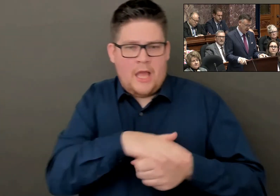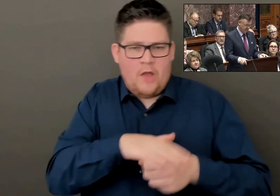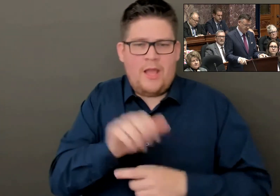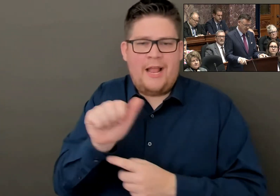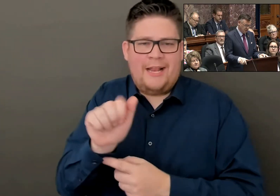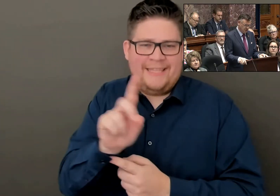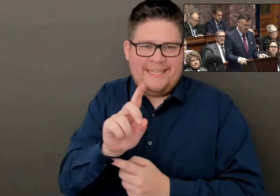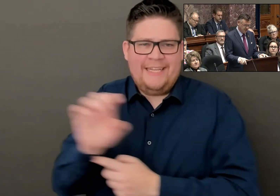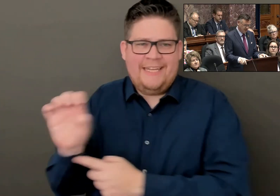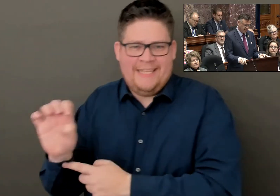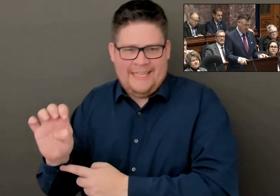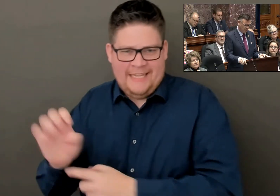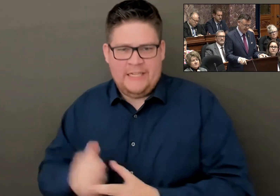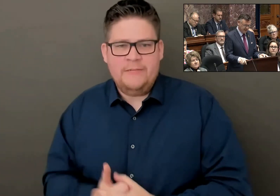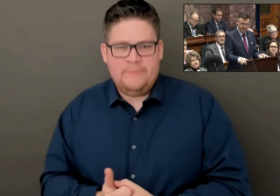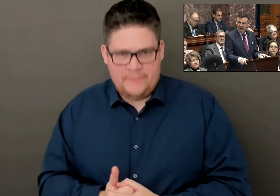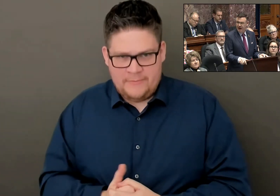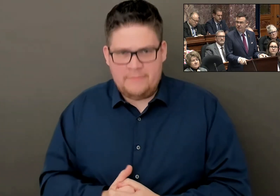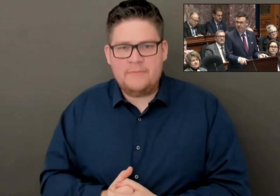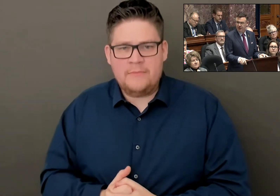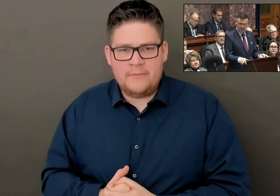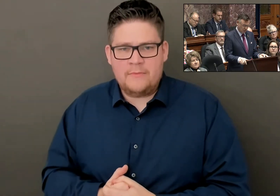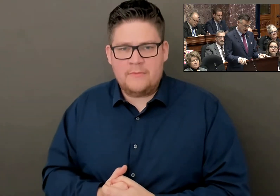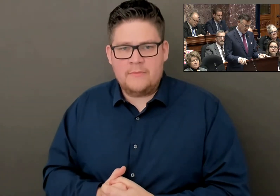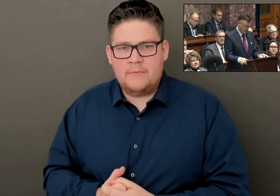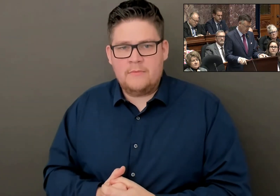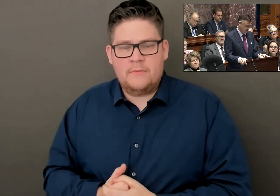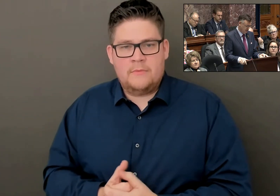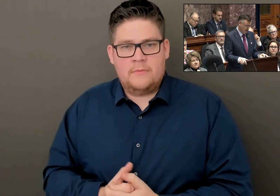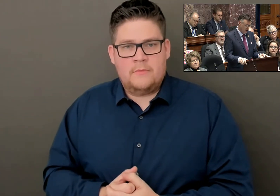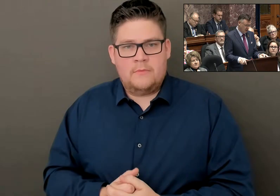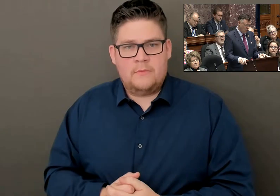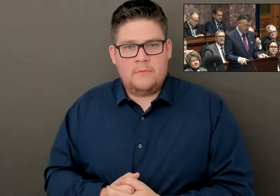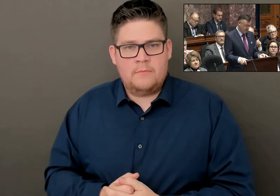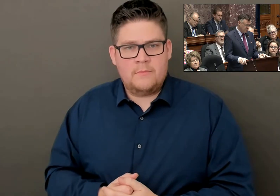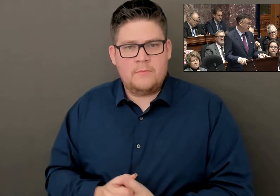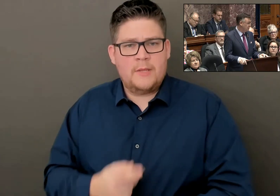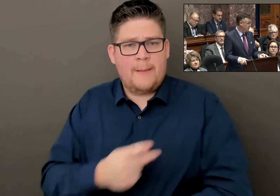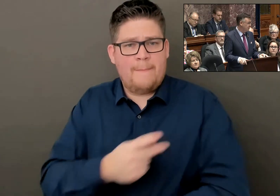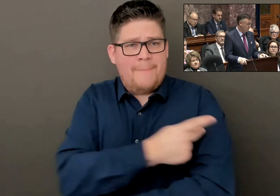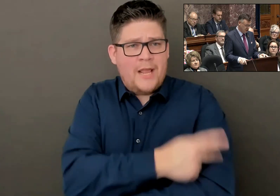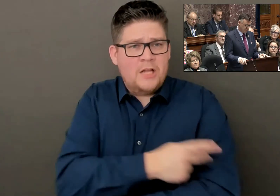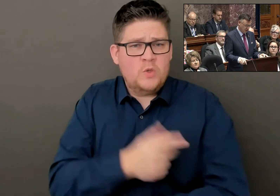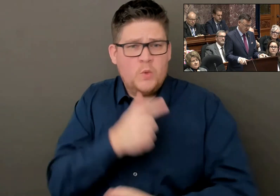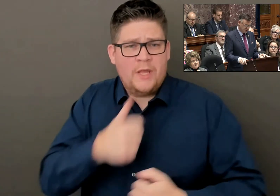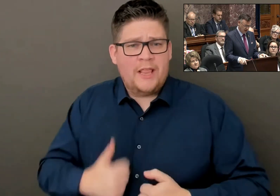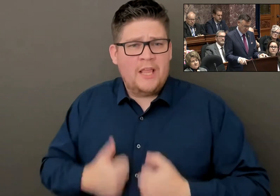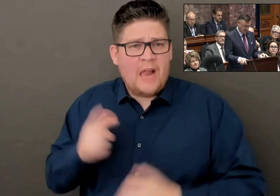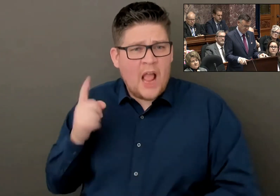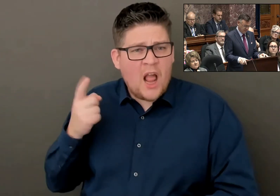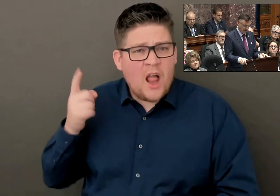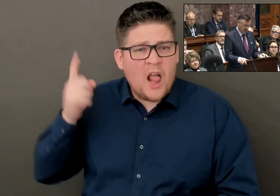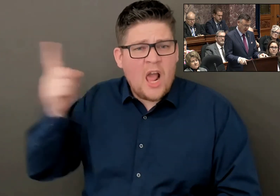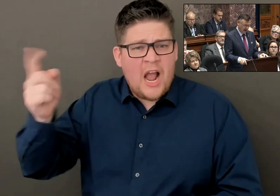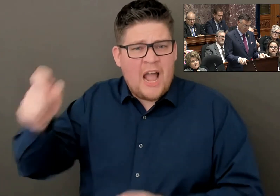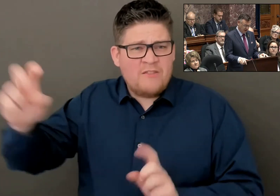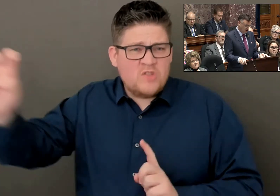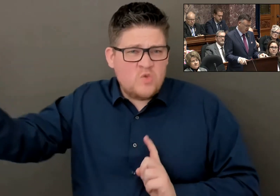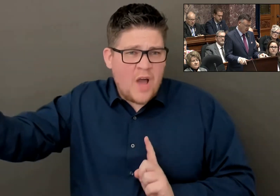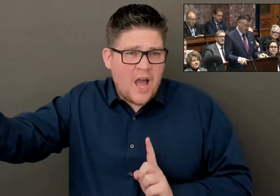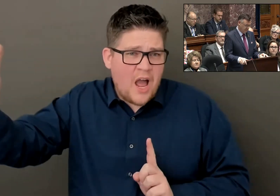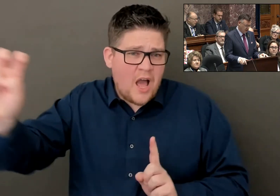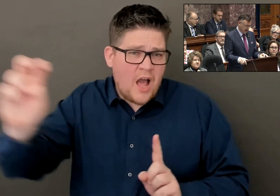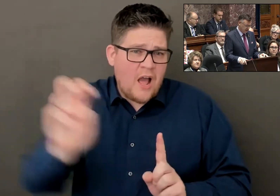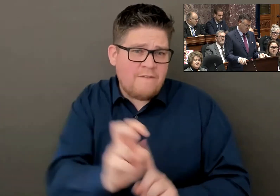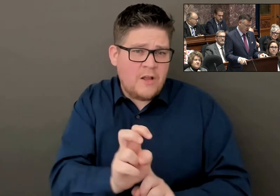create meaningful solutions that would ease financial and emotional burdens. One of those solutions was Boltry's House. Named in the